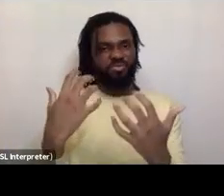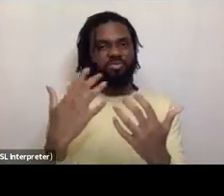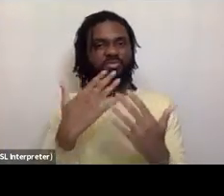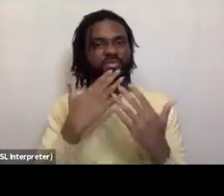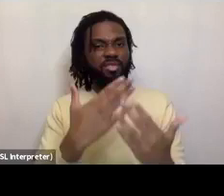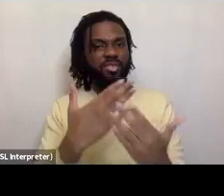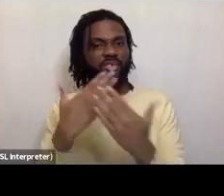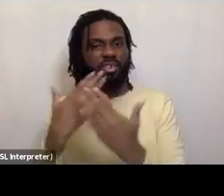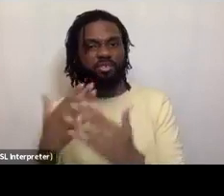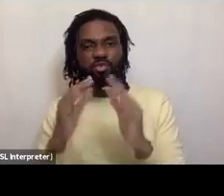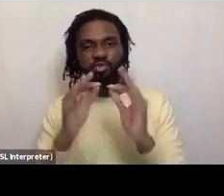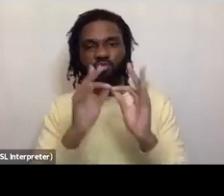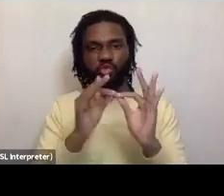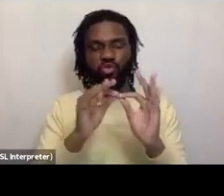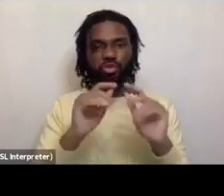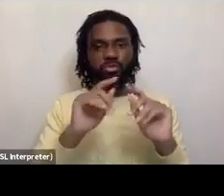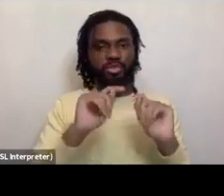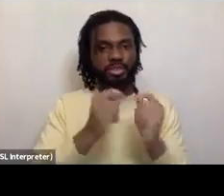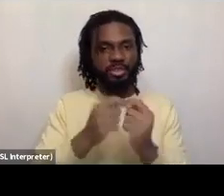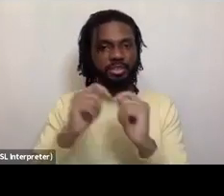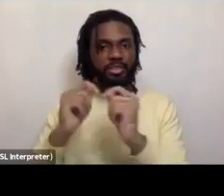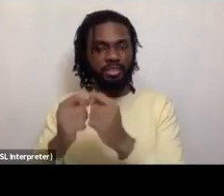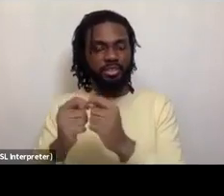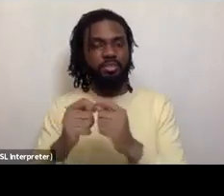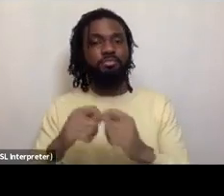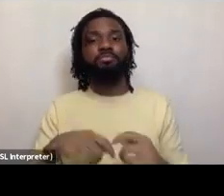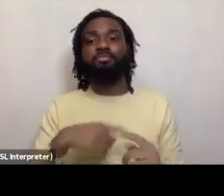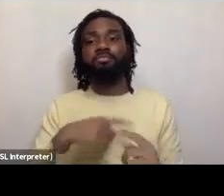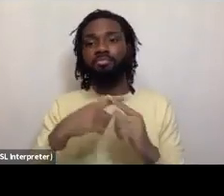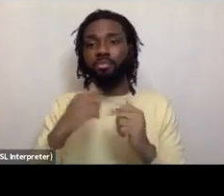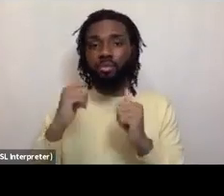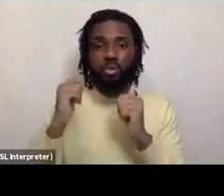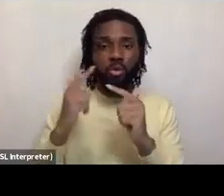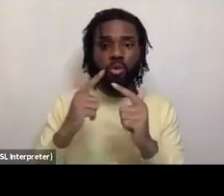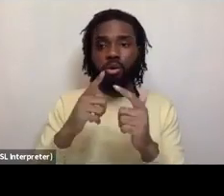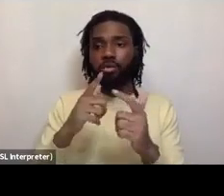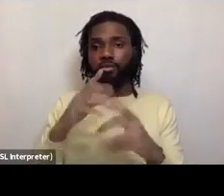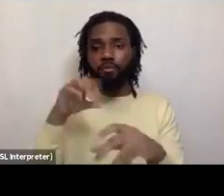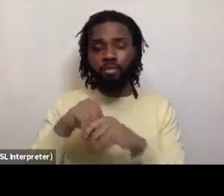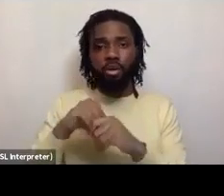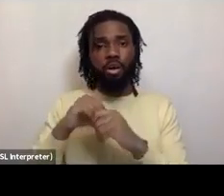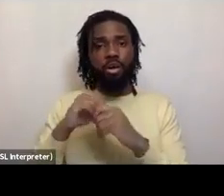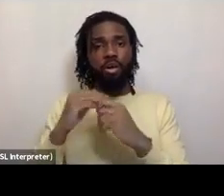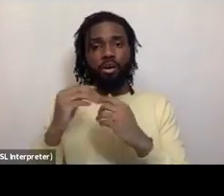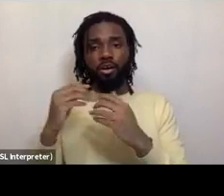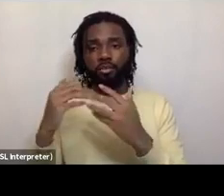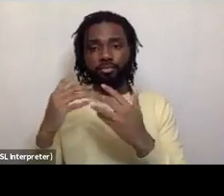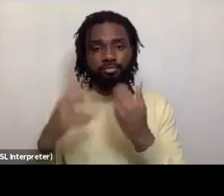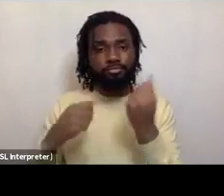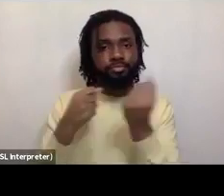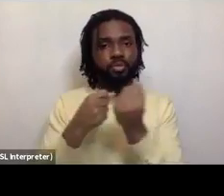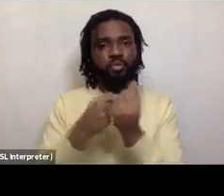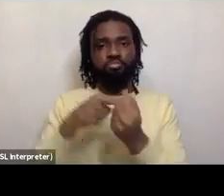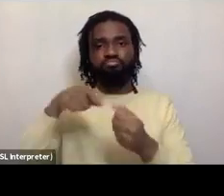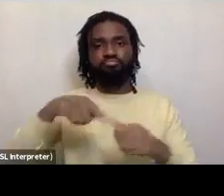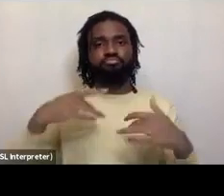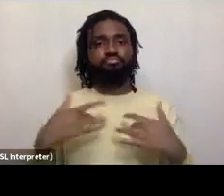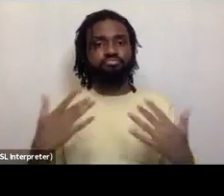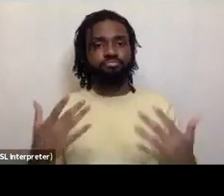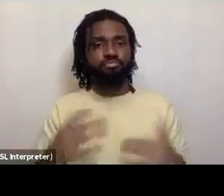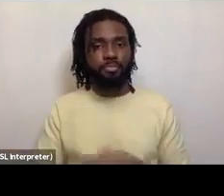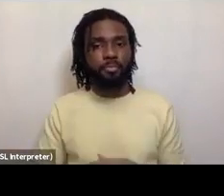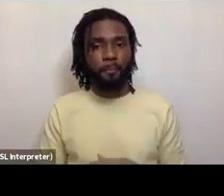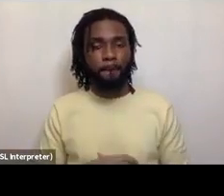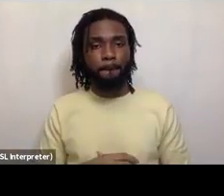and everyone who's put in time, labor, and funding to make this happen. Since